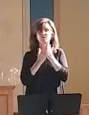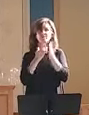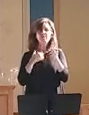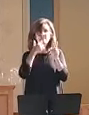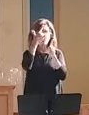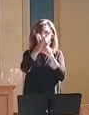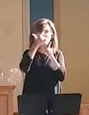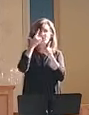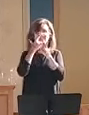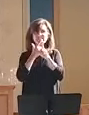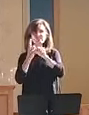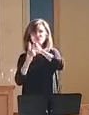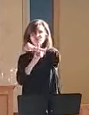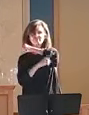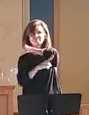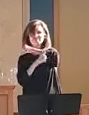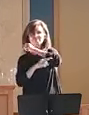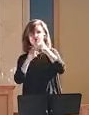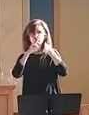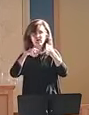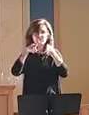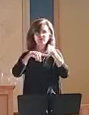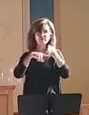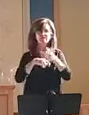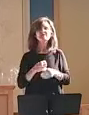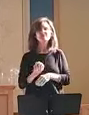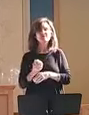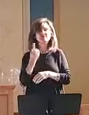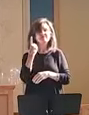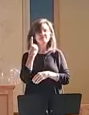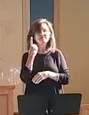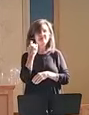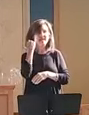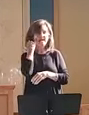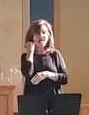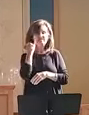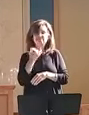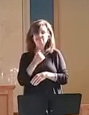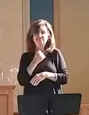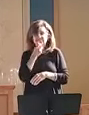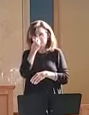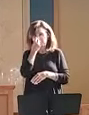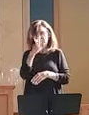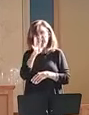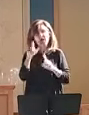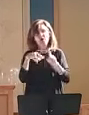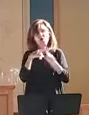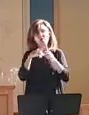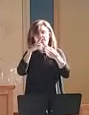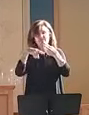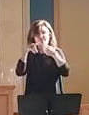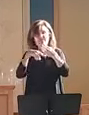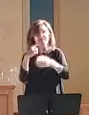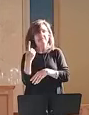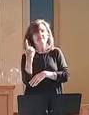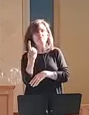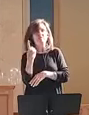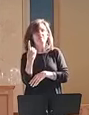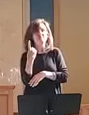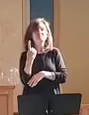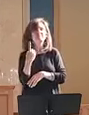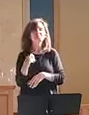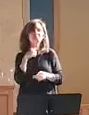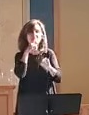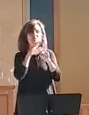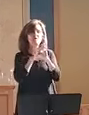correction. Because let's face it, folks, if you never cared about correcting someone, I would assure